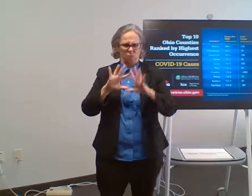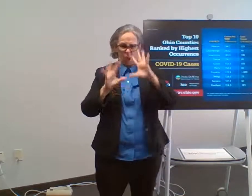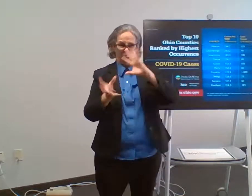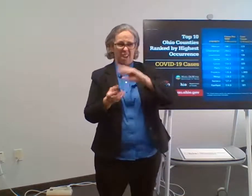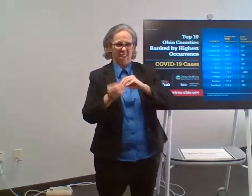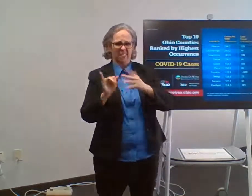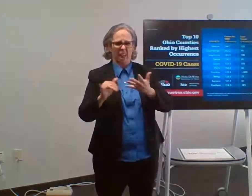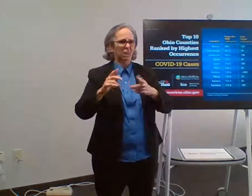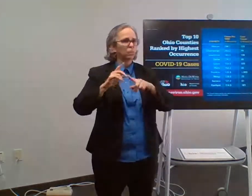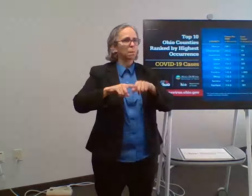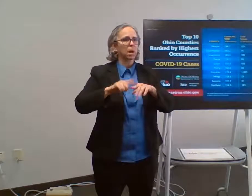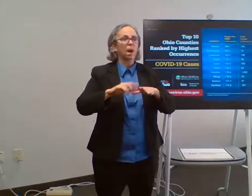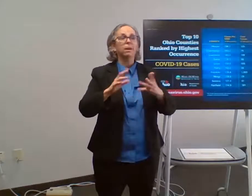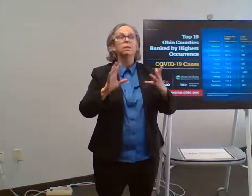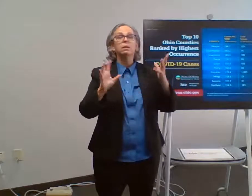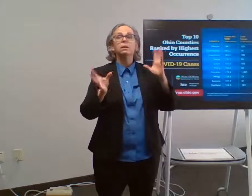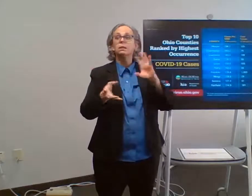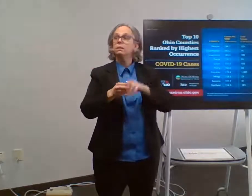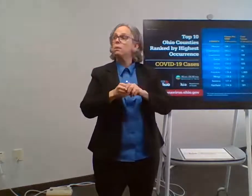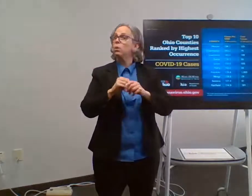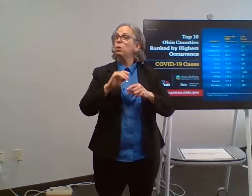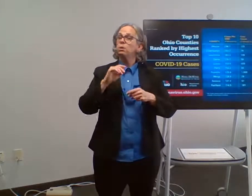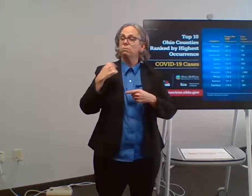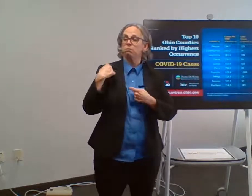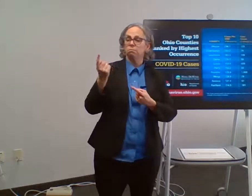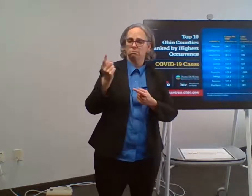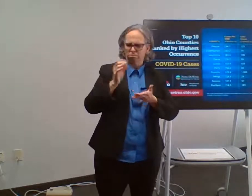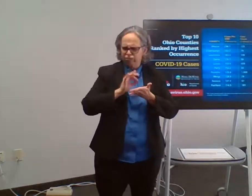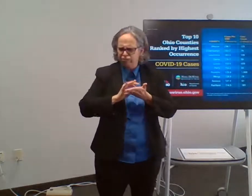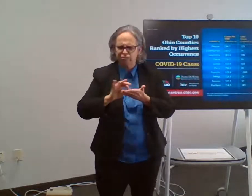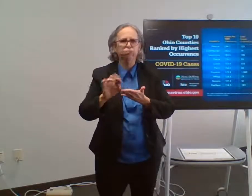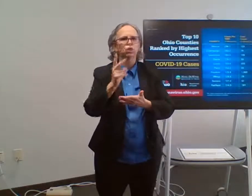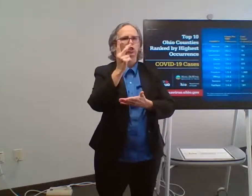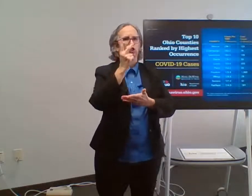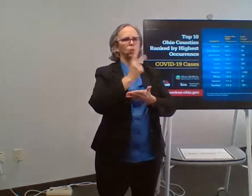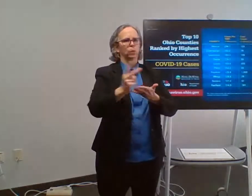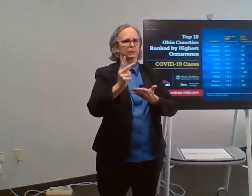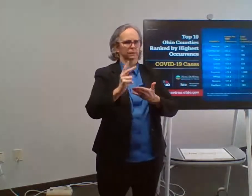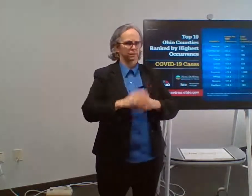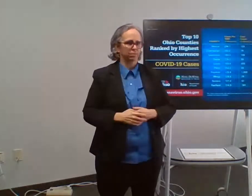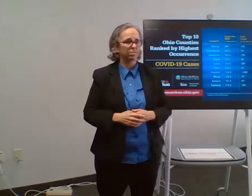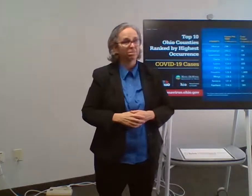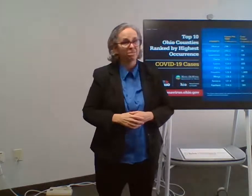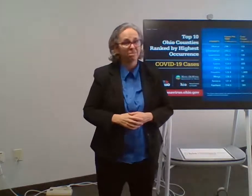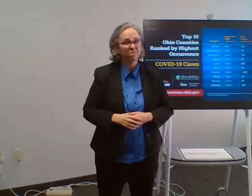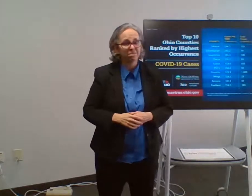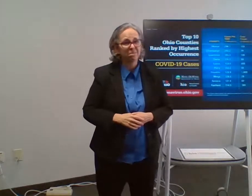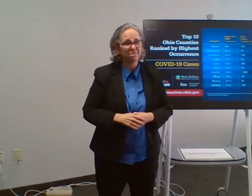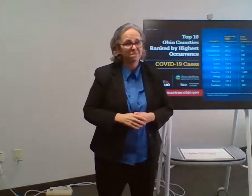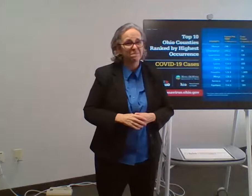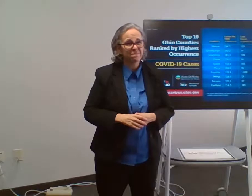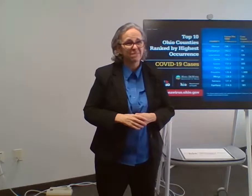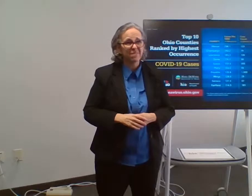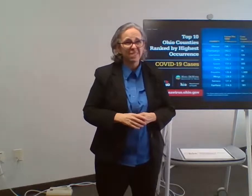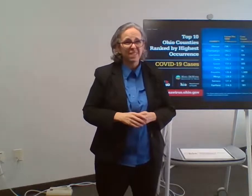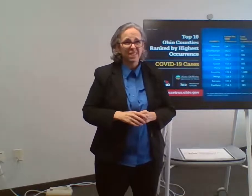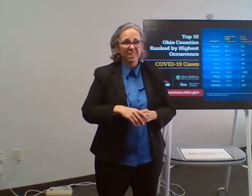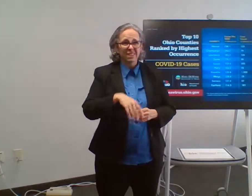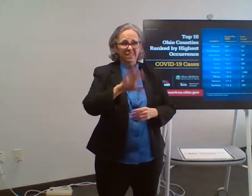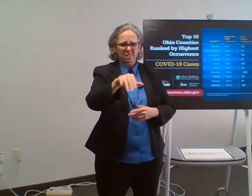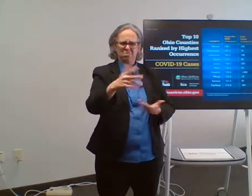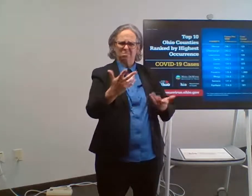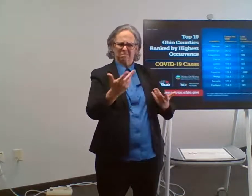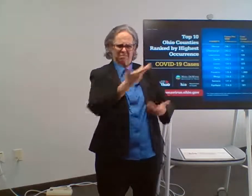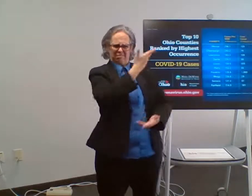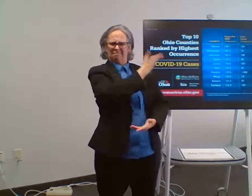last 2 weeks. And of course, every day these numbers change a little bit as we go back for the 14 days. But again, it gives you one